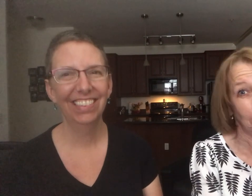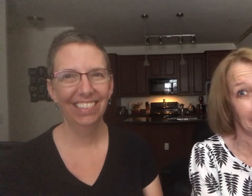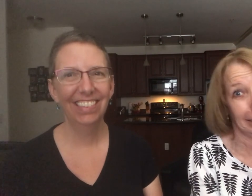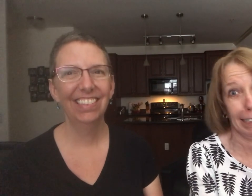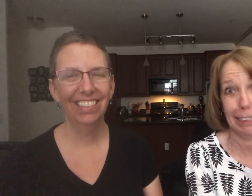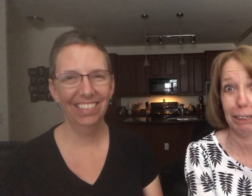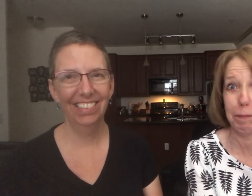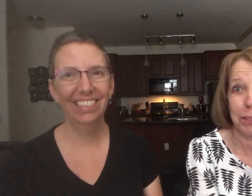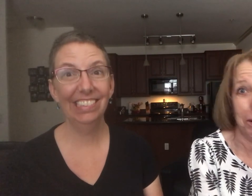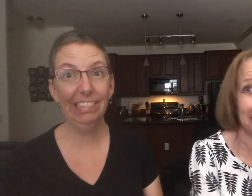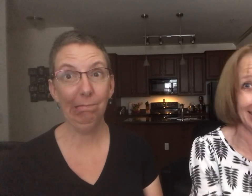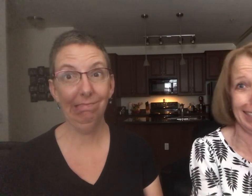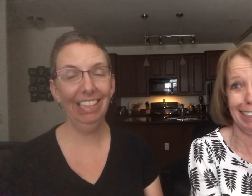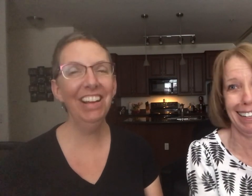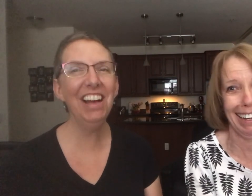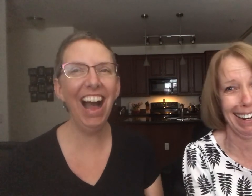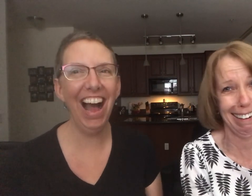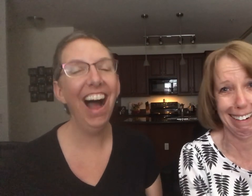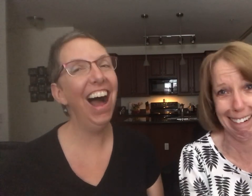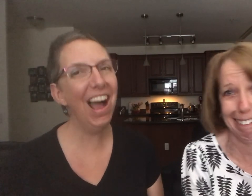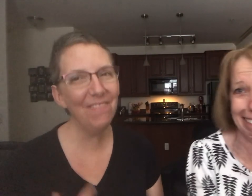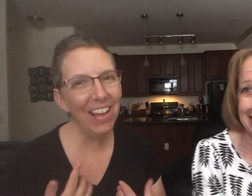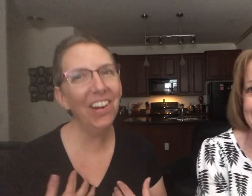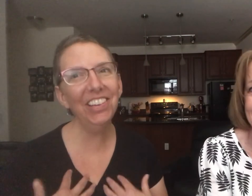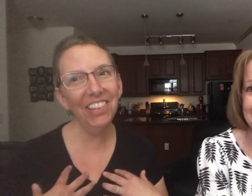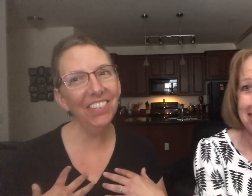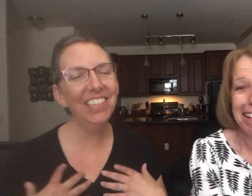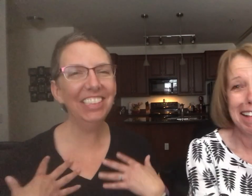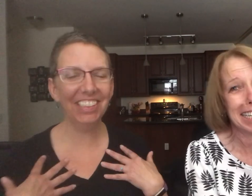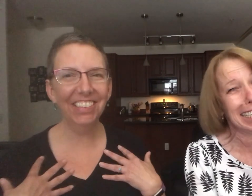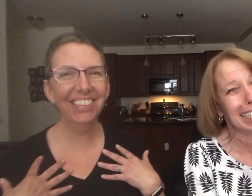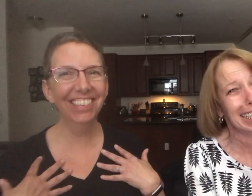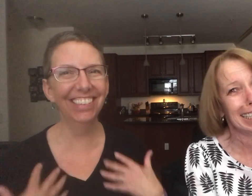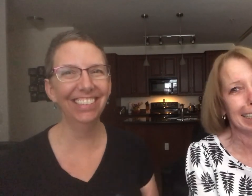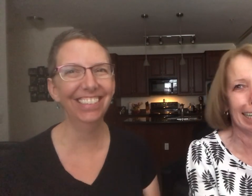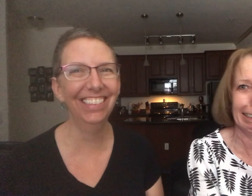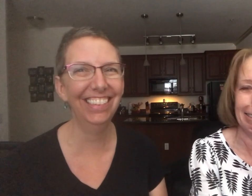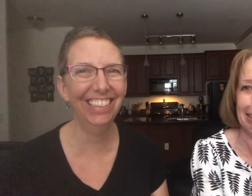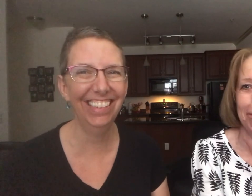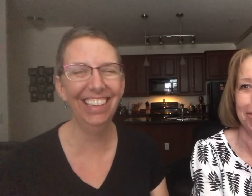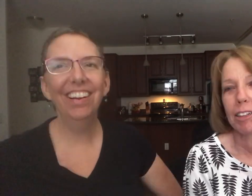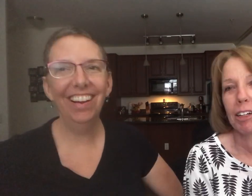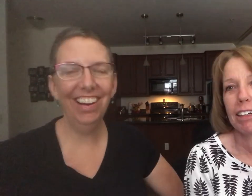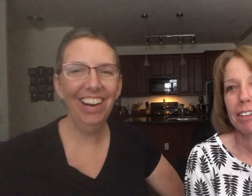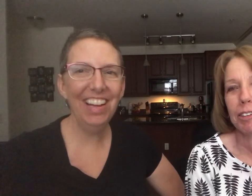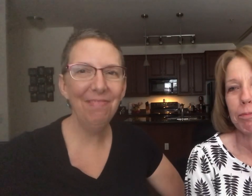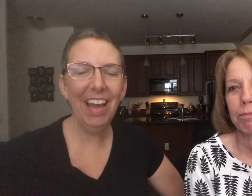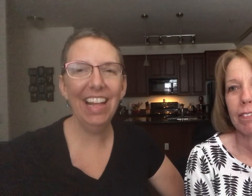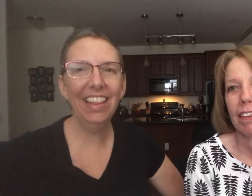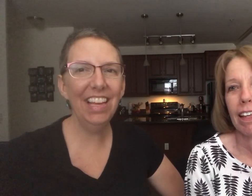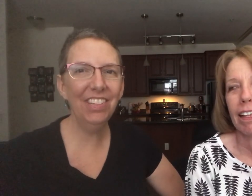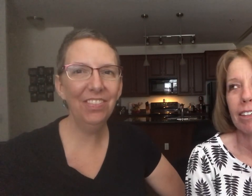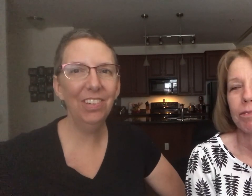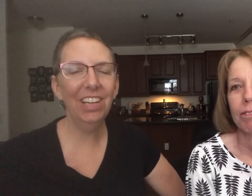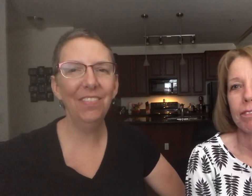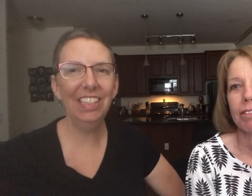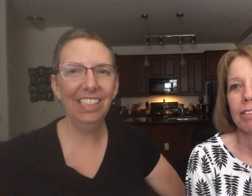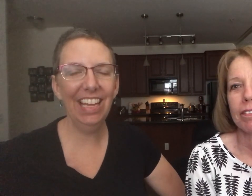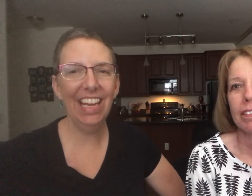pizza out here. I'm sorry. I might argue that we do. All right, Pat, thanks for coming today